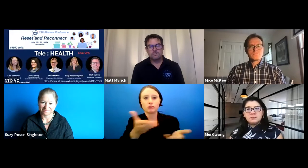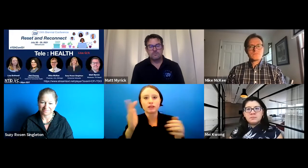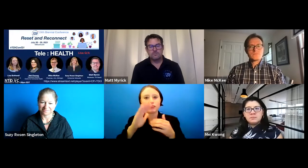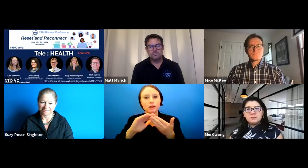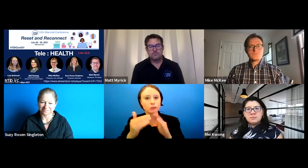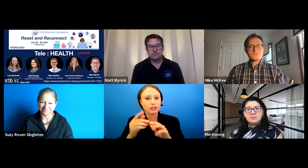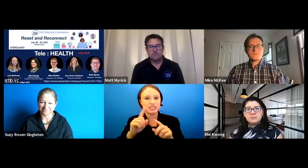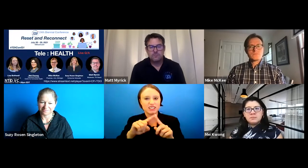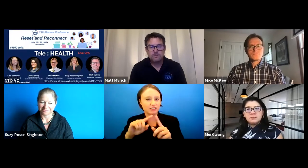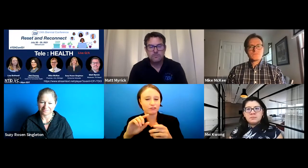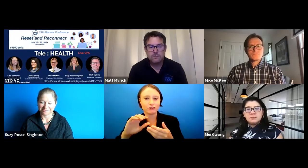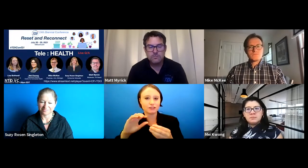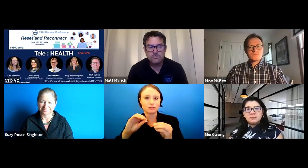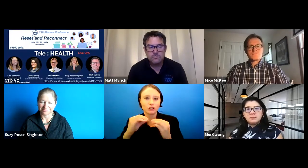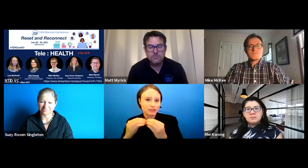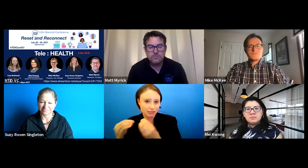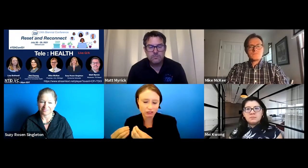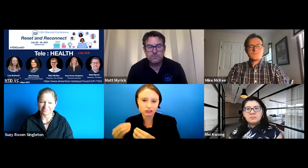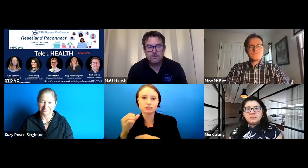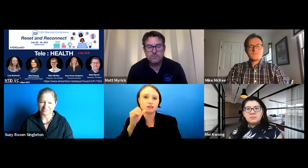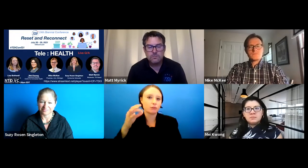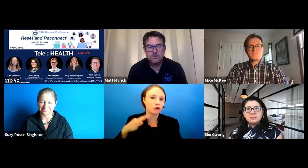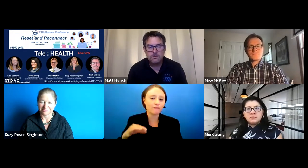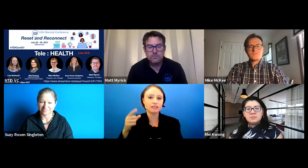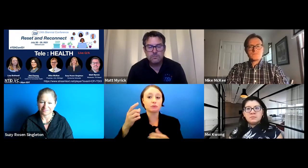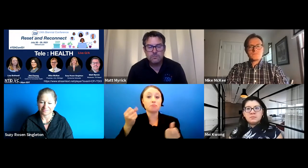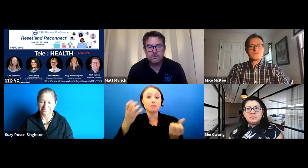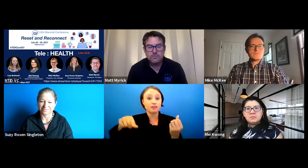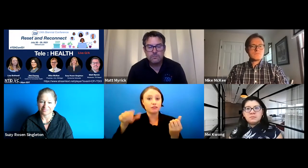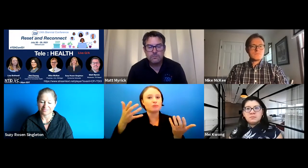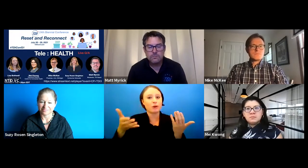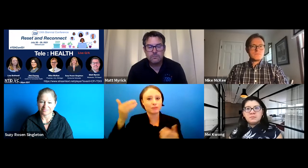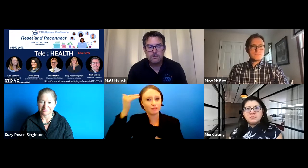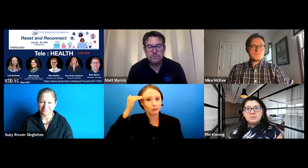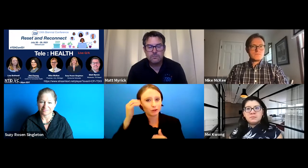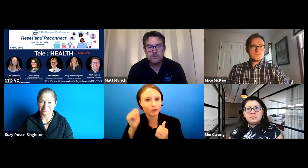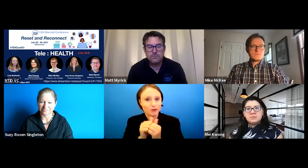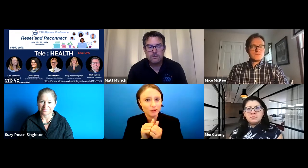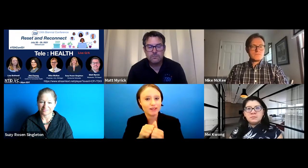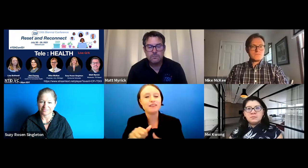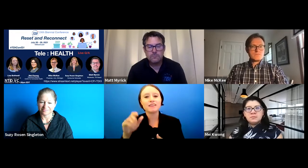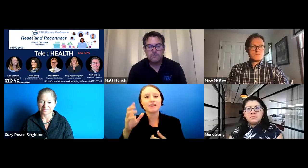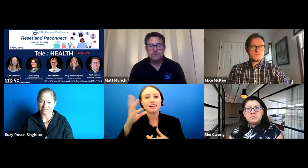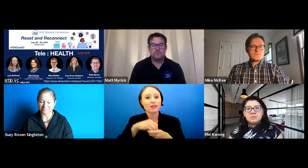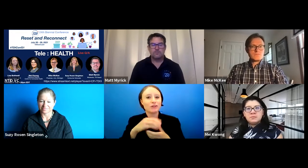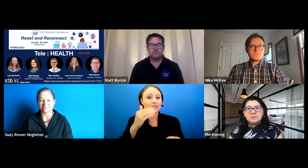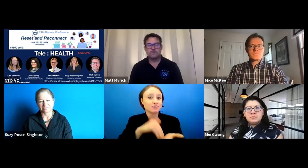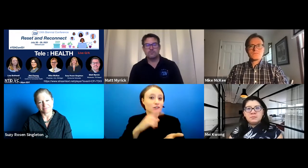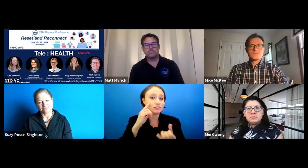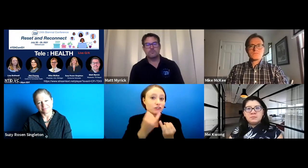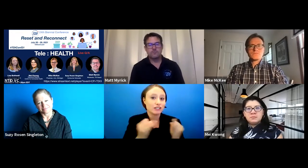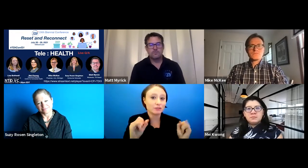different services that are available out in the community from different organizations, nonprofits, and many of those you're probably familiar